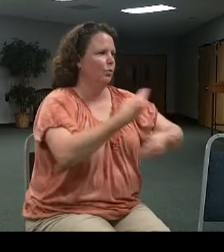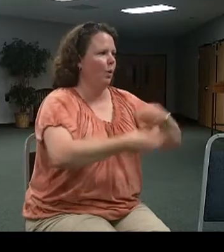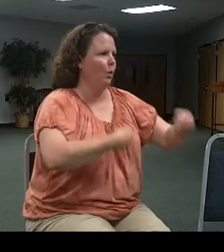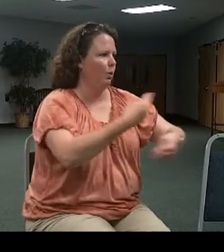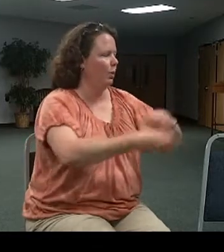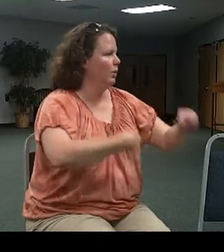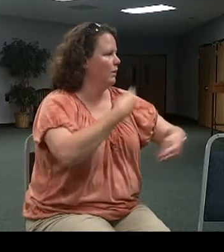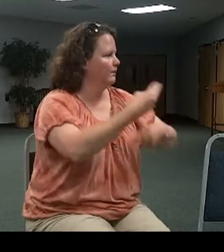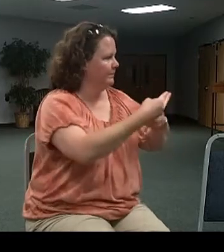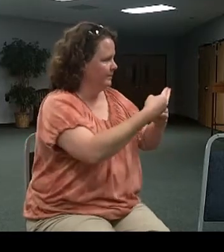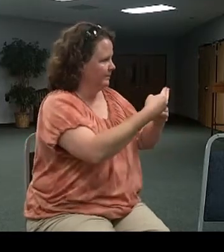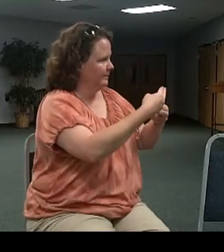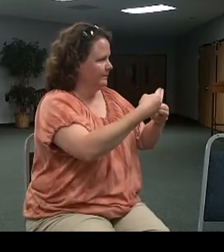Roll.